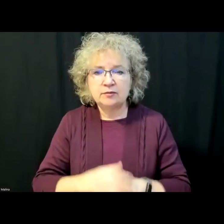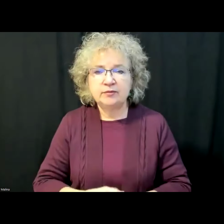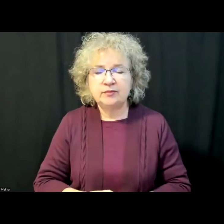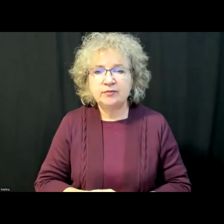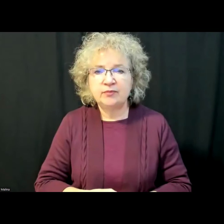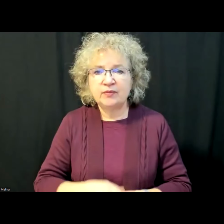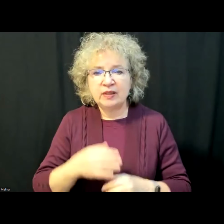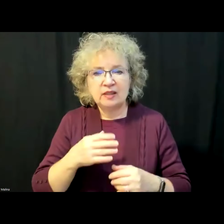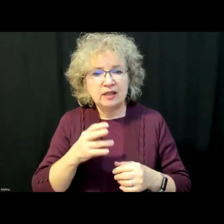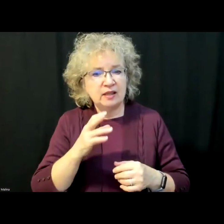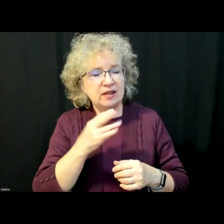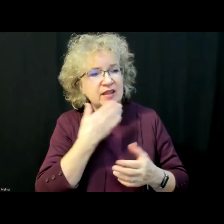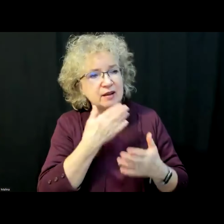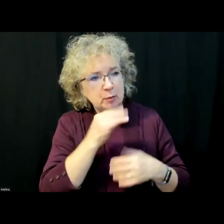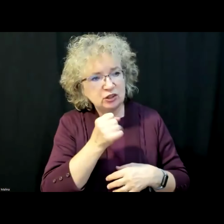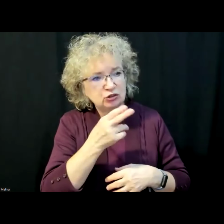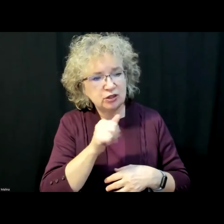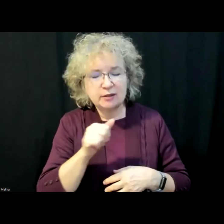Thanks Misha. Yeah.